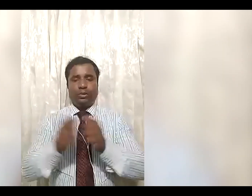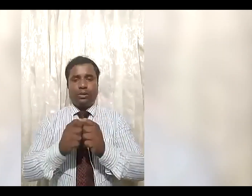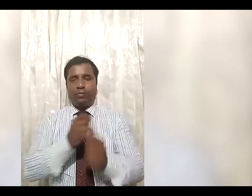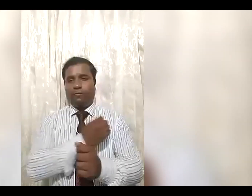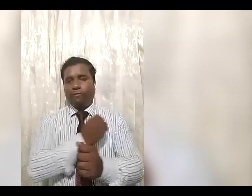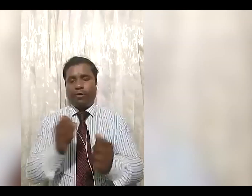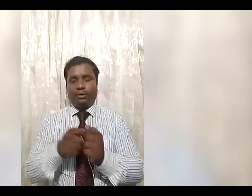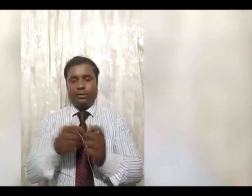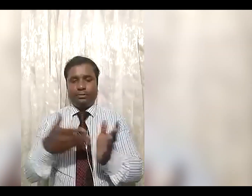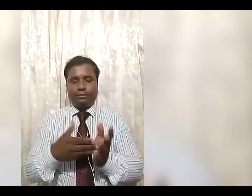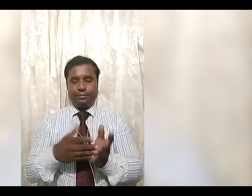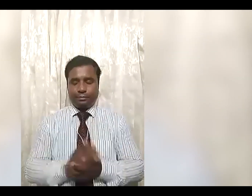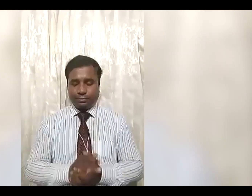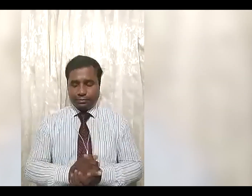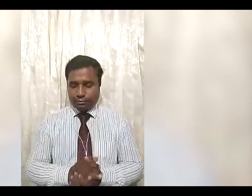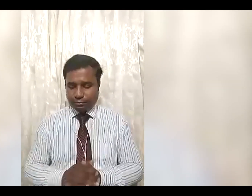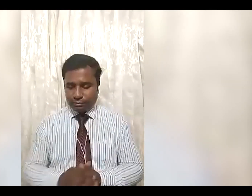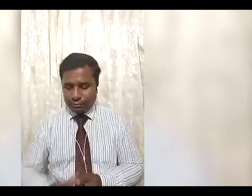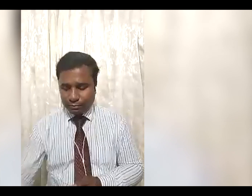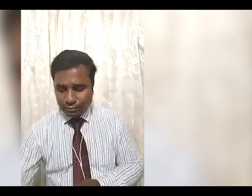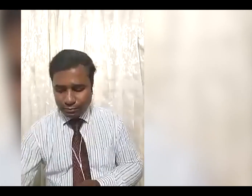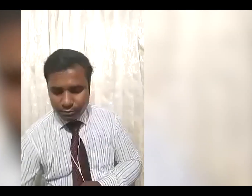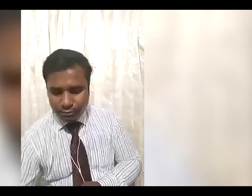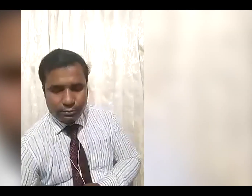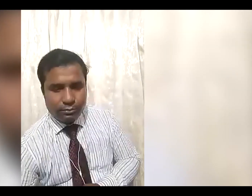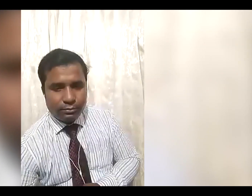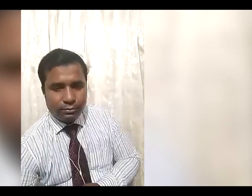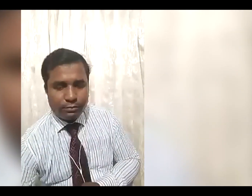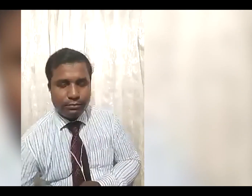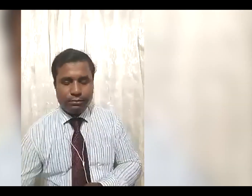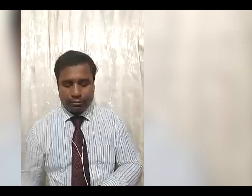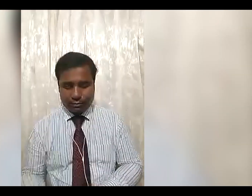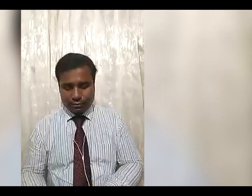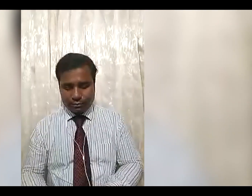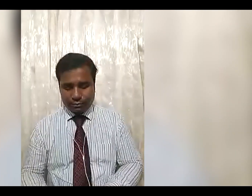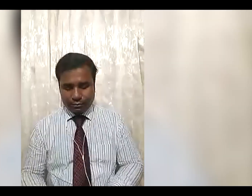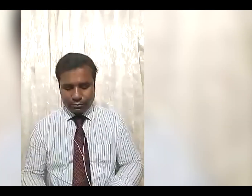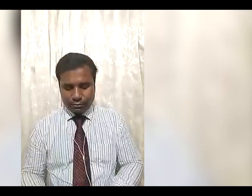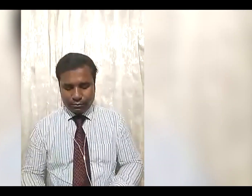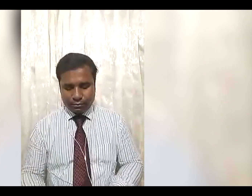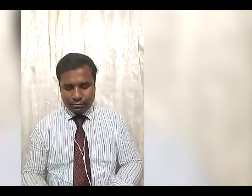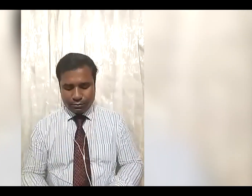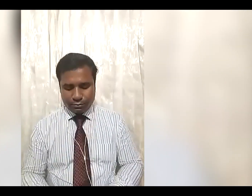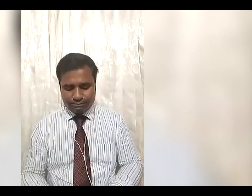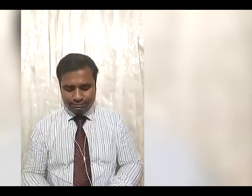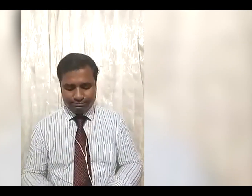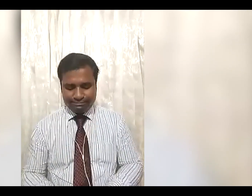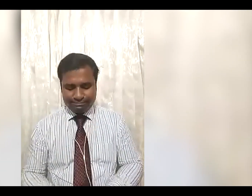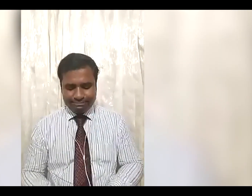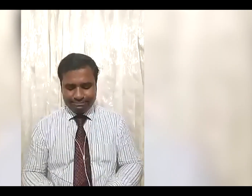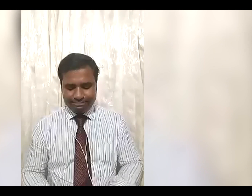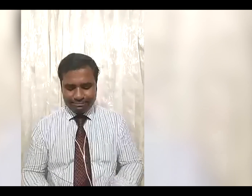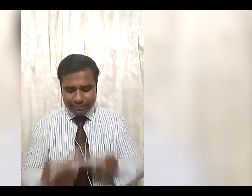again for a vote, and it didn't pass again. So this is quite disappointing for those of us here in the